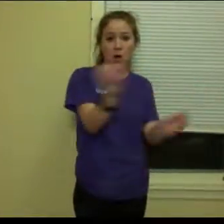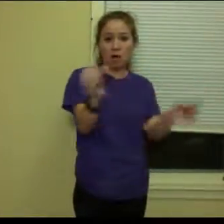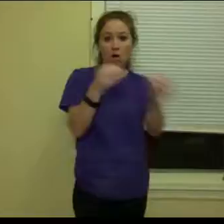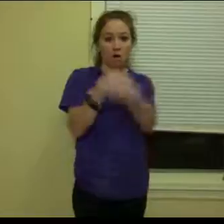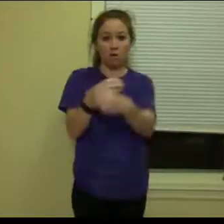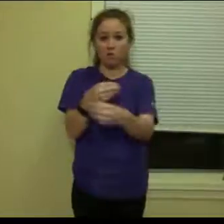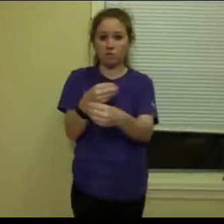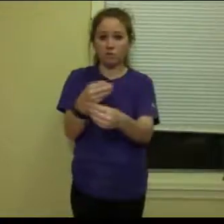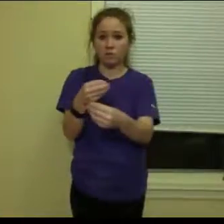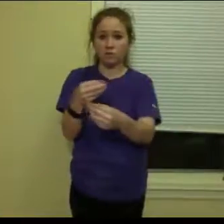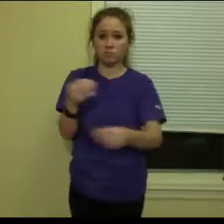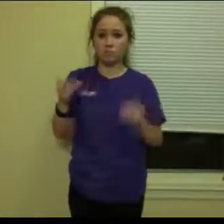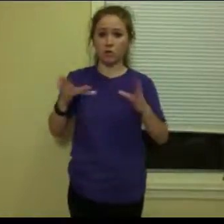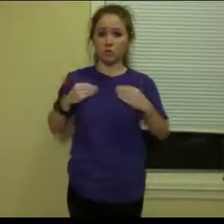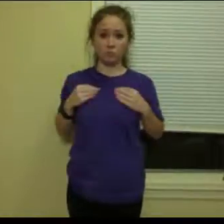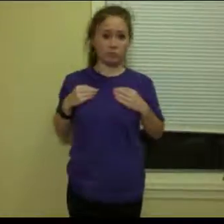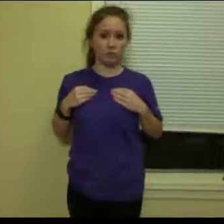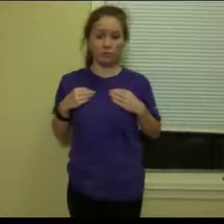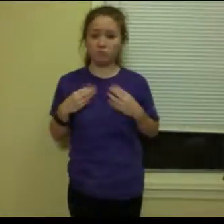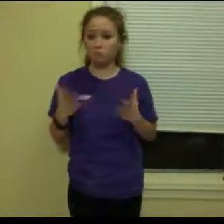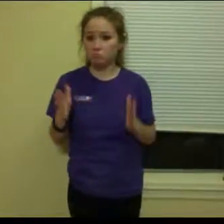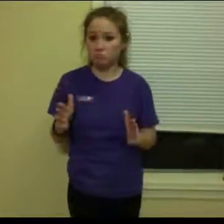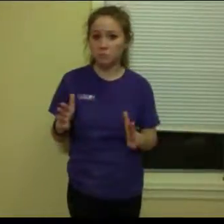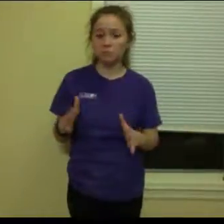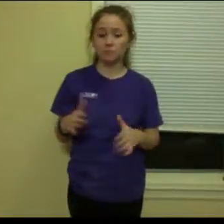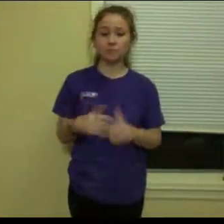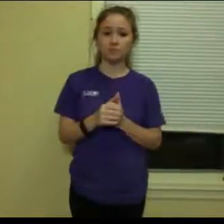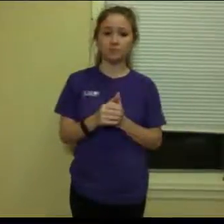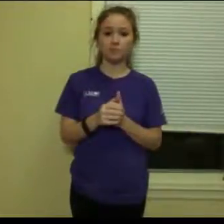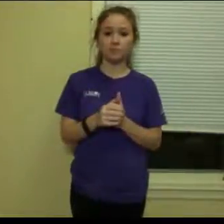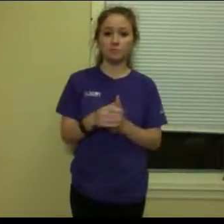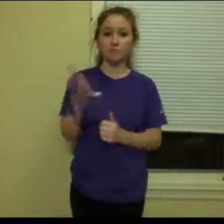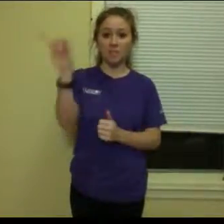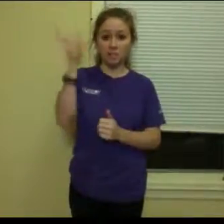different workers, office owners.